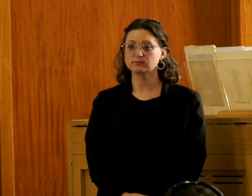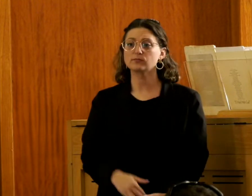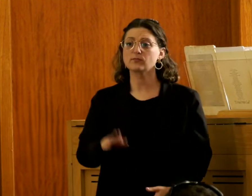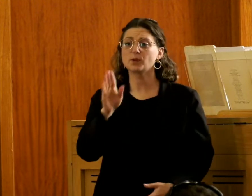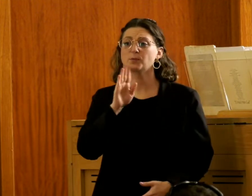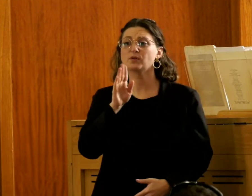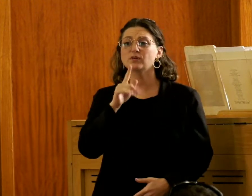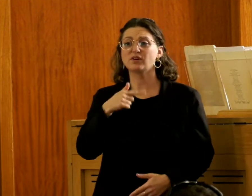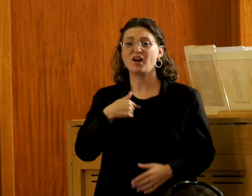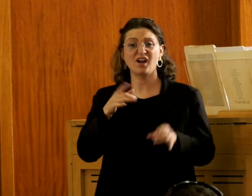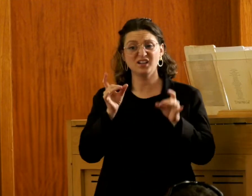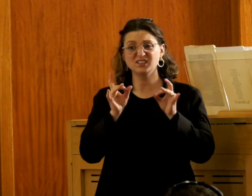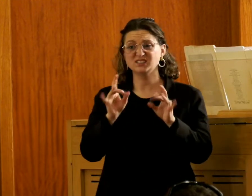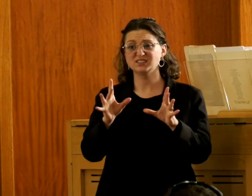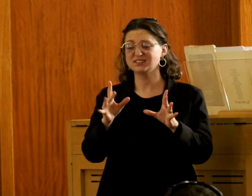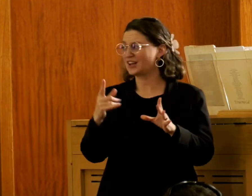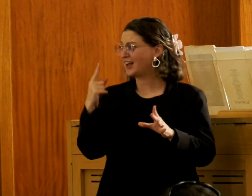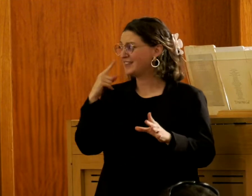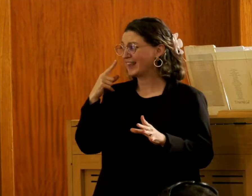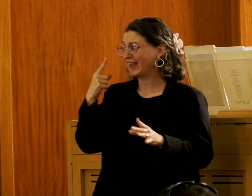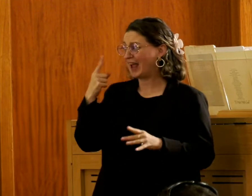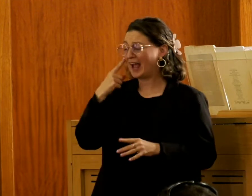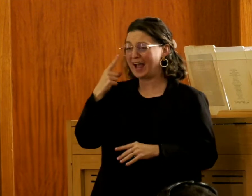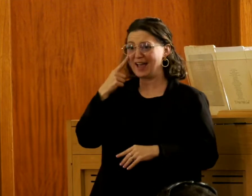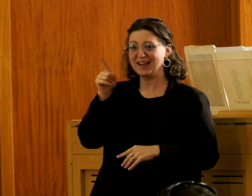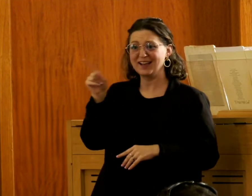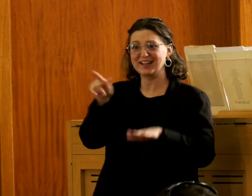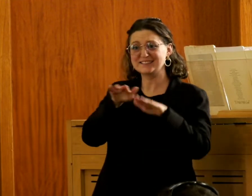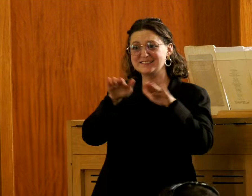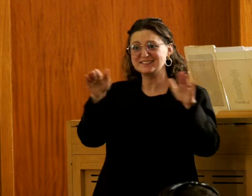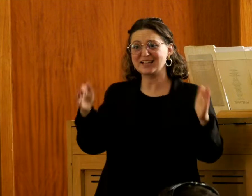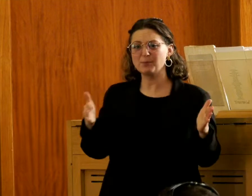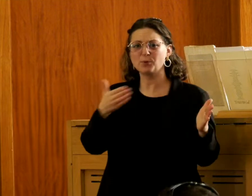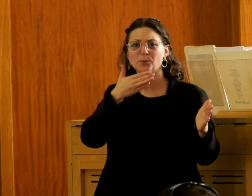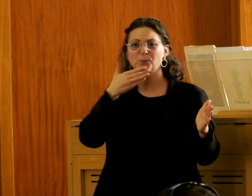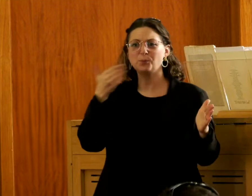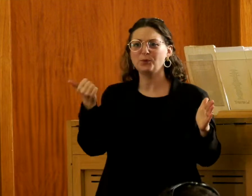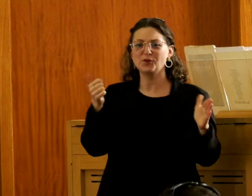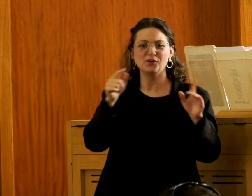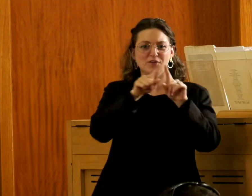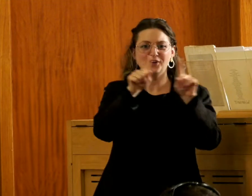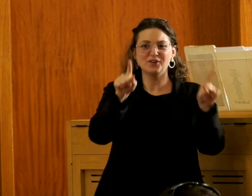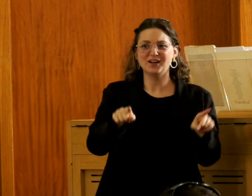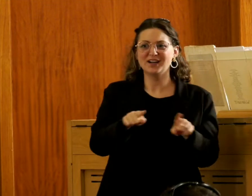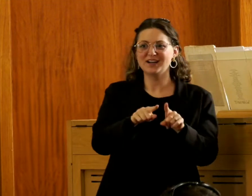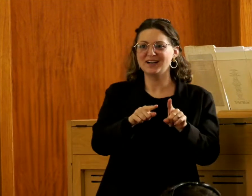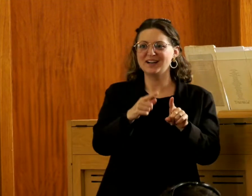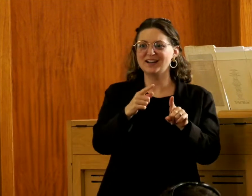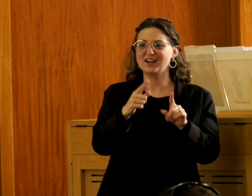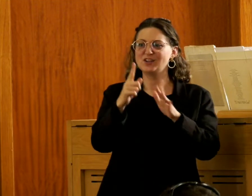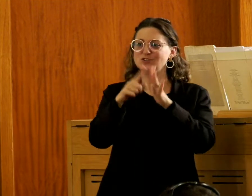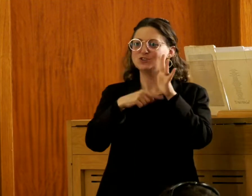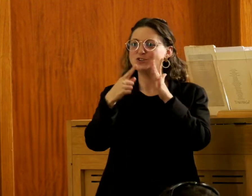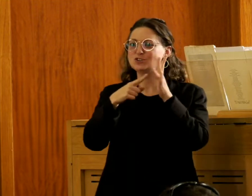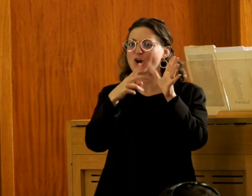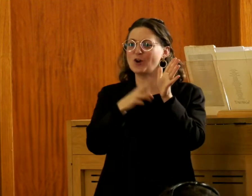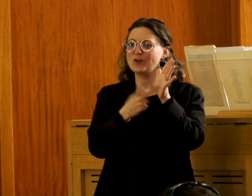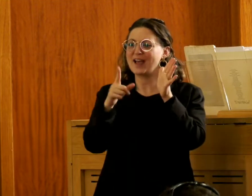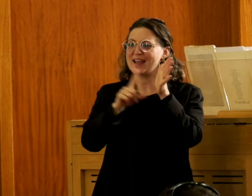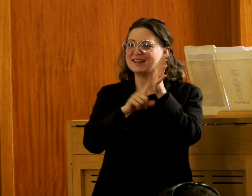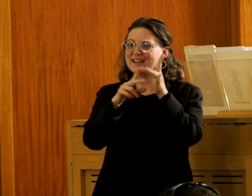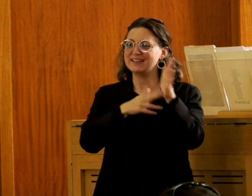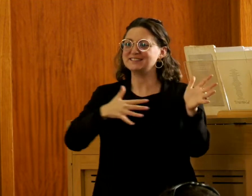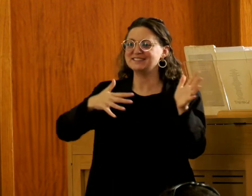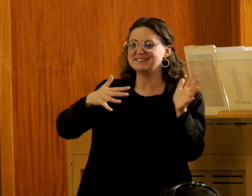Before I do it, I think there's a table there with lovely symbols. Joan and Elaine dancing, the